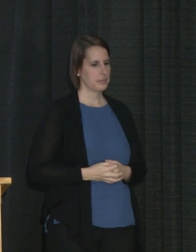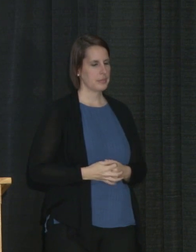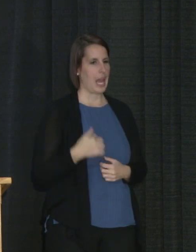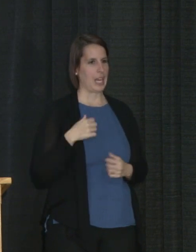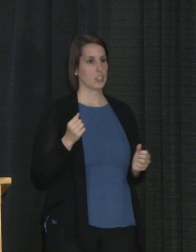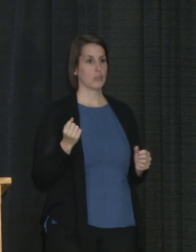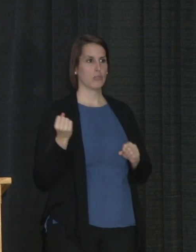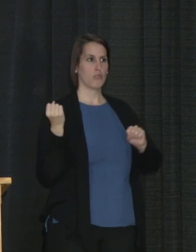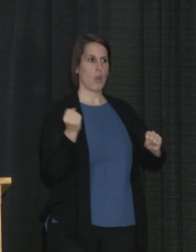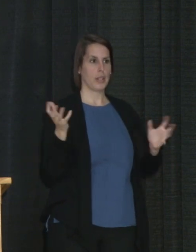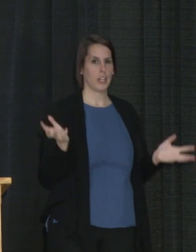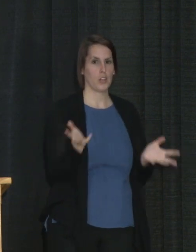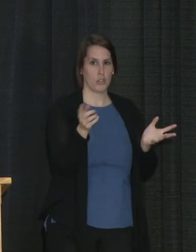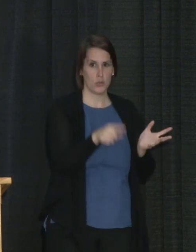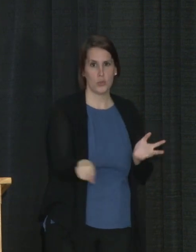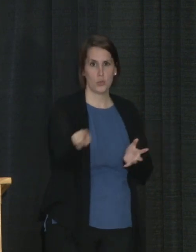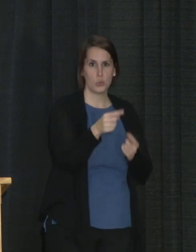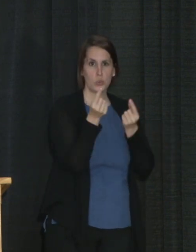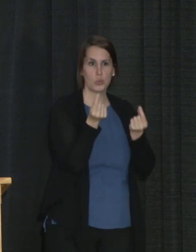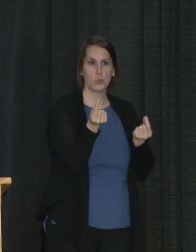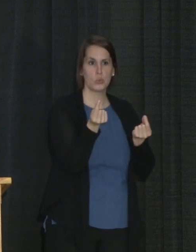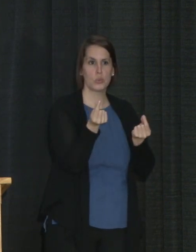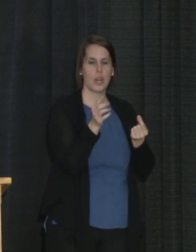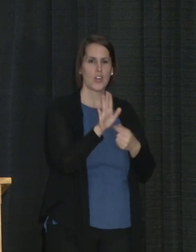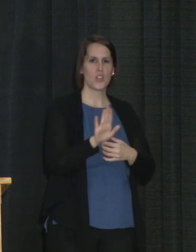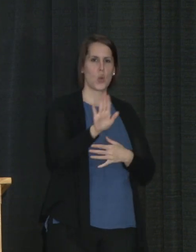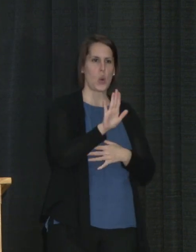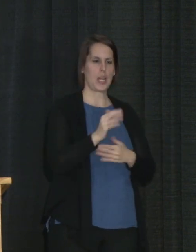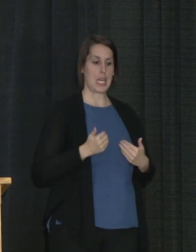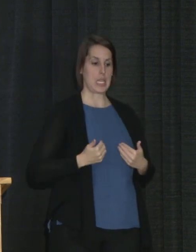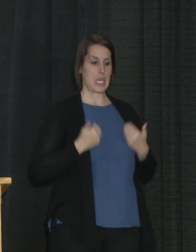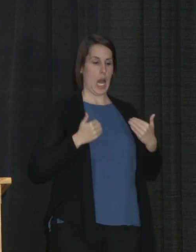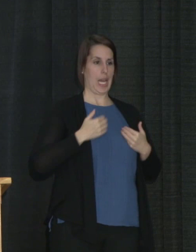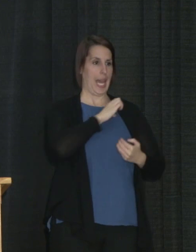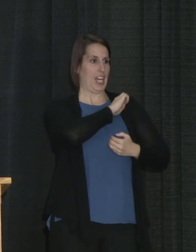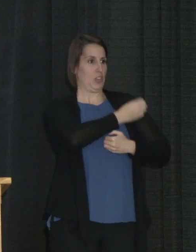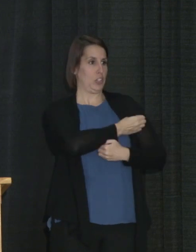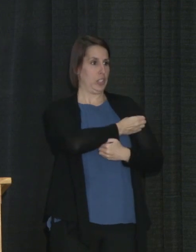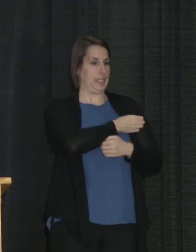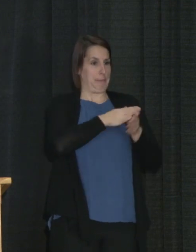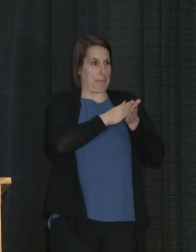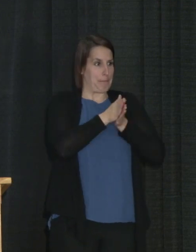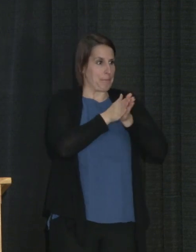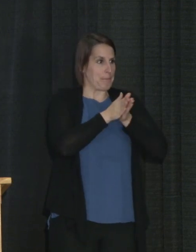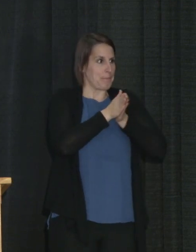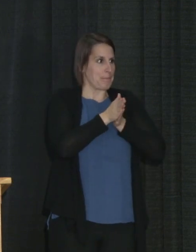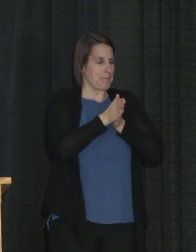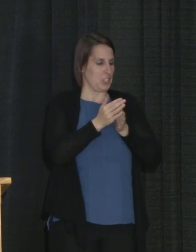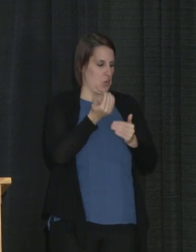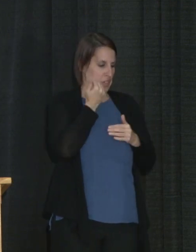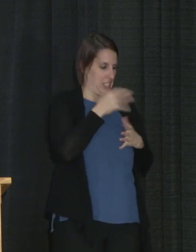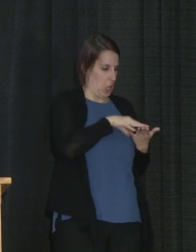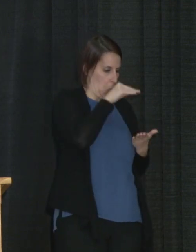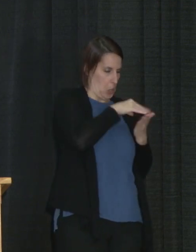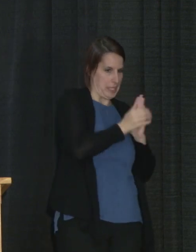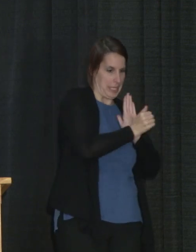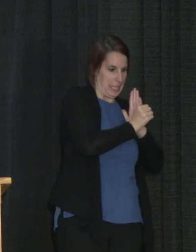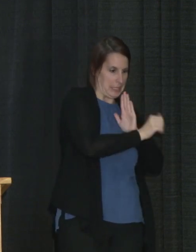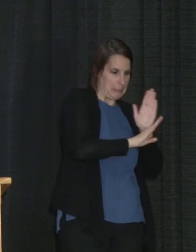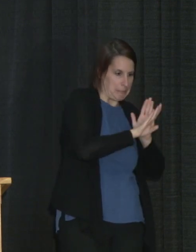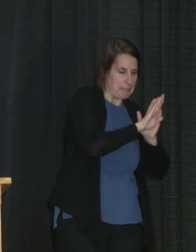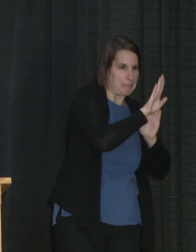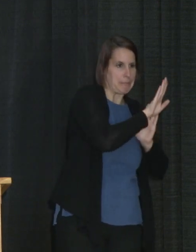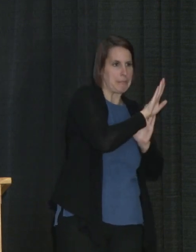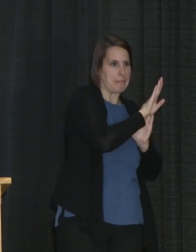strongly encourage you to take your young, youthful energy, your new skills and knowledge that you have